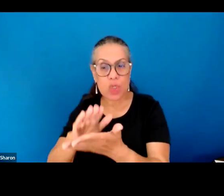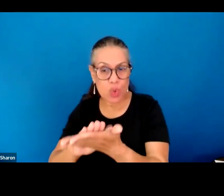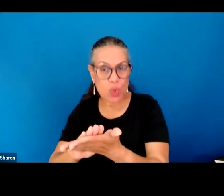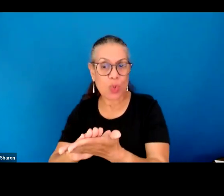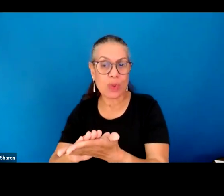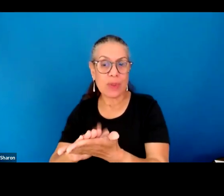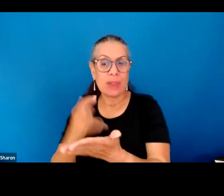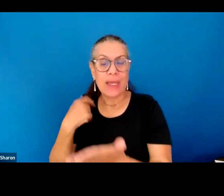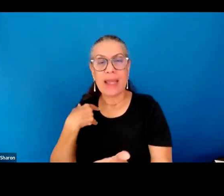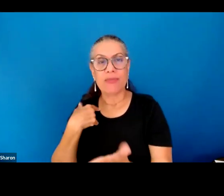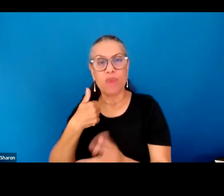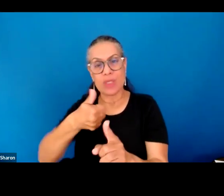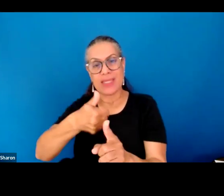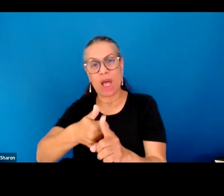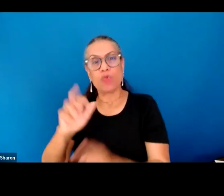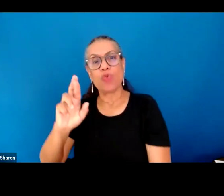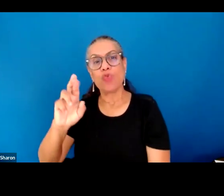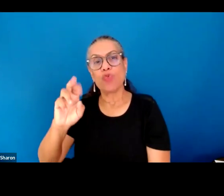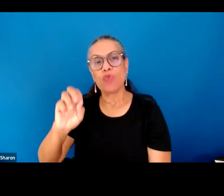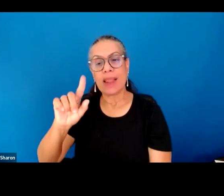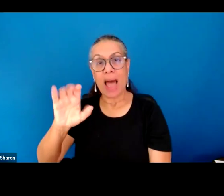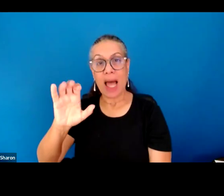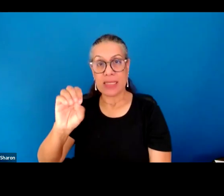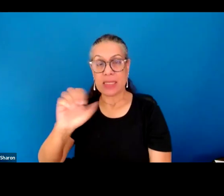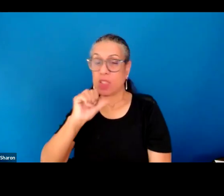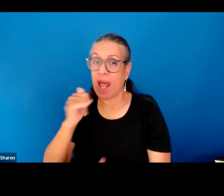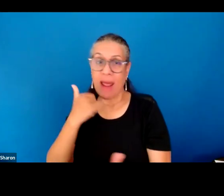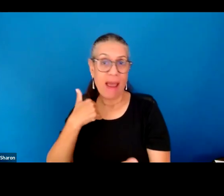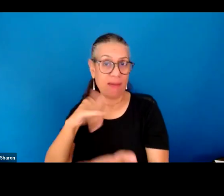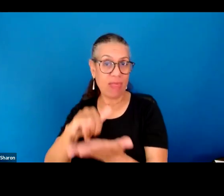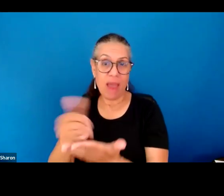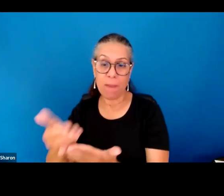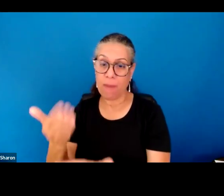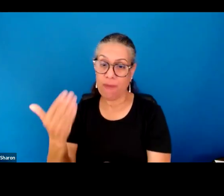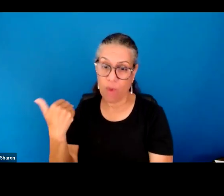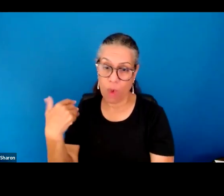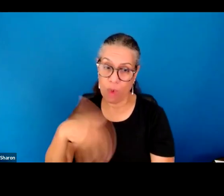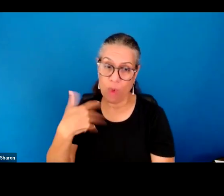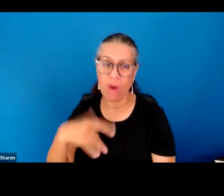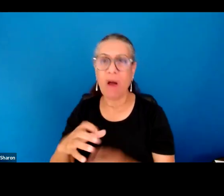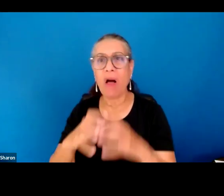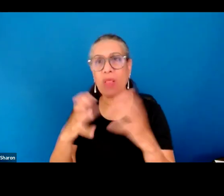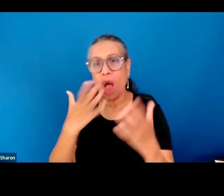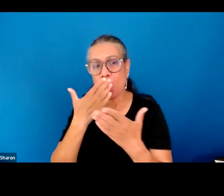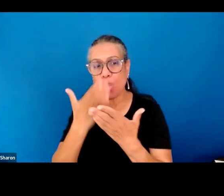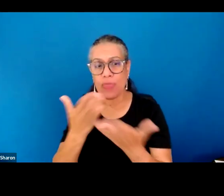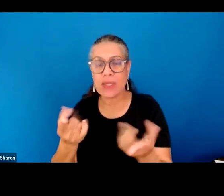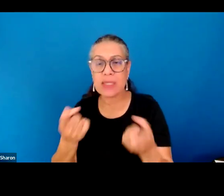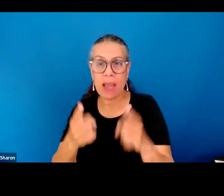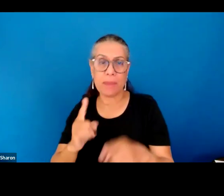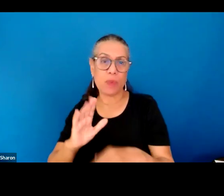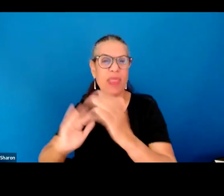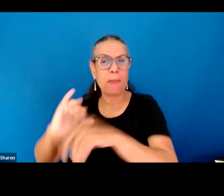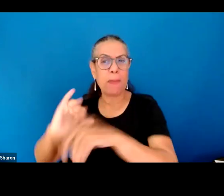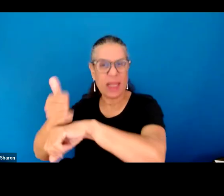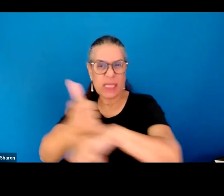and self-reliance. And we didn't have that program before. So just a lot of really good things happening on our facility side as